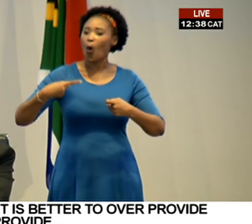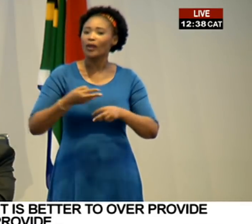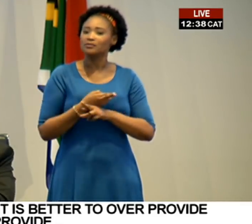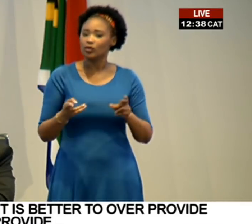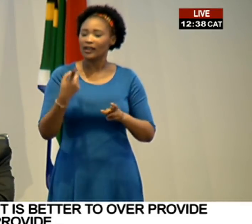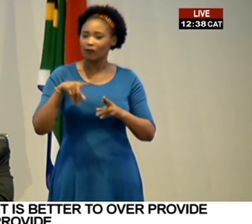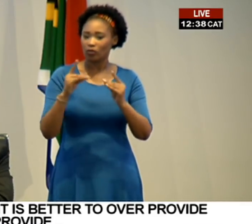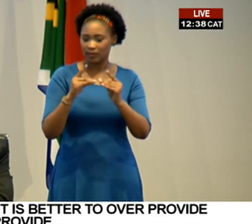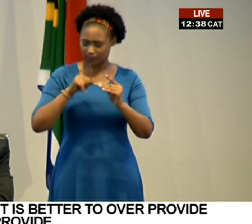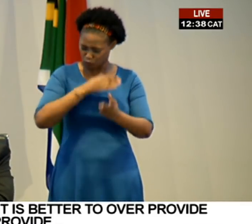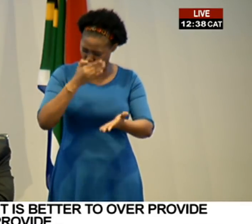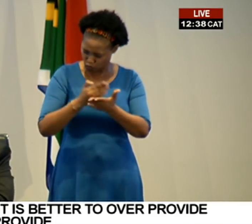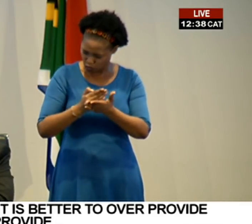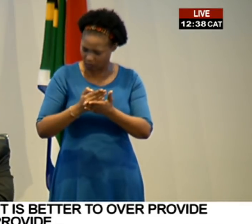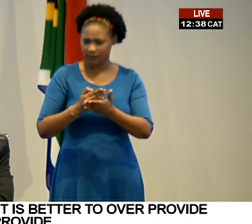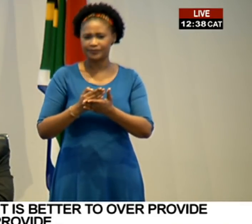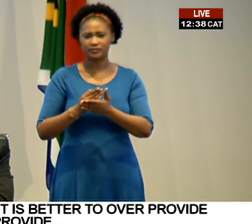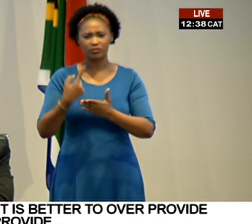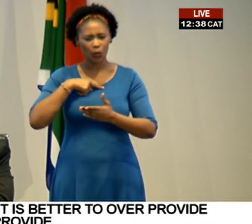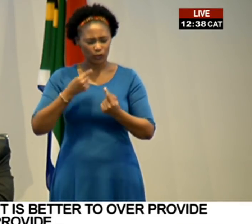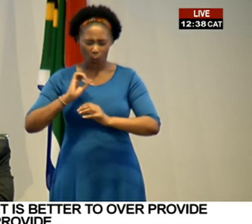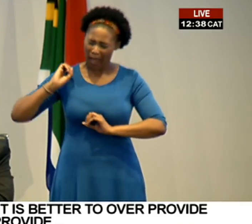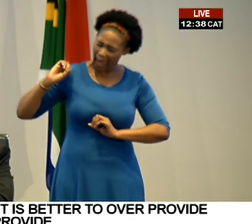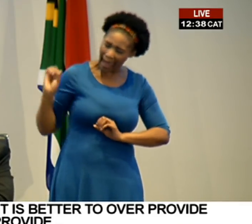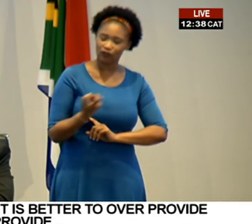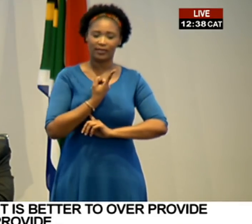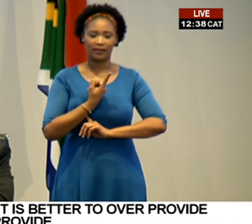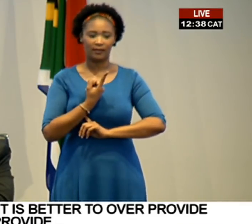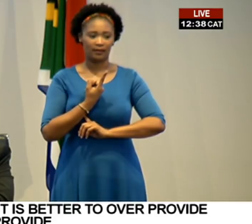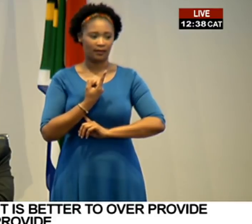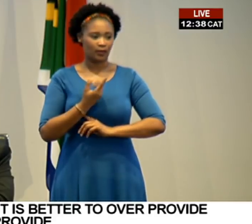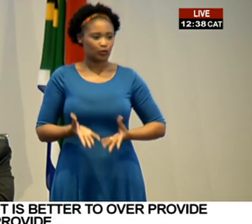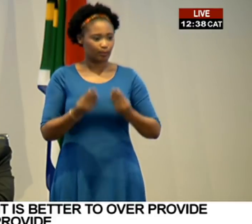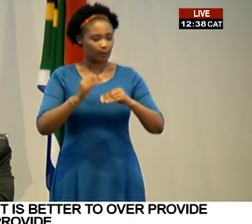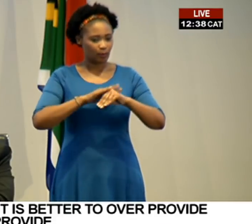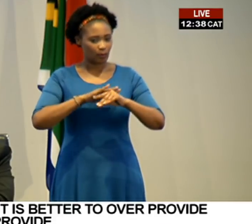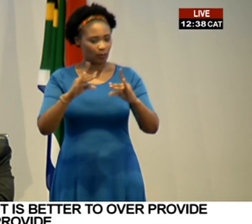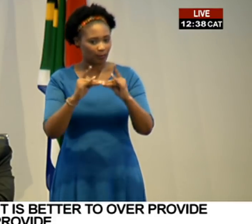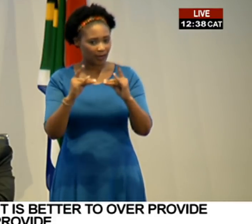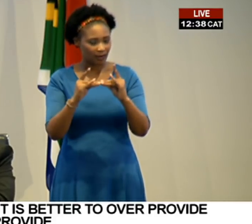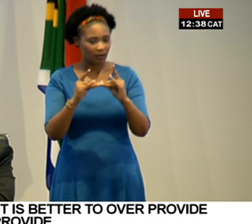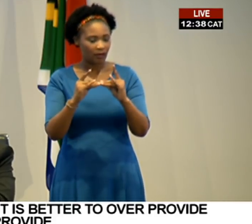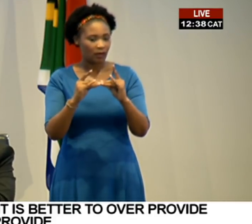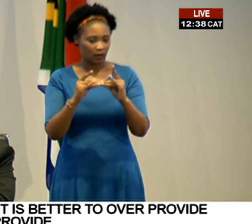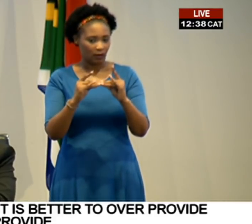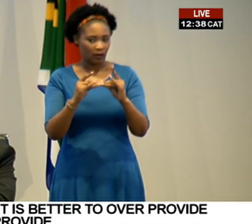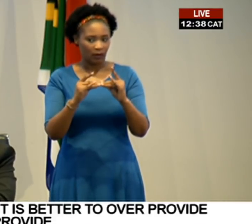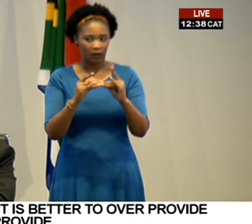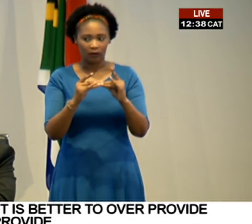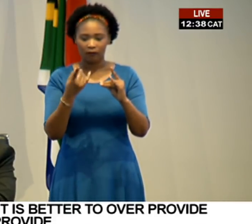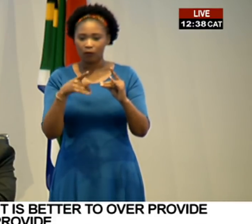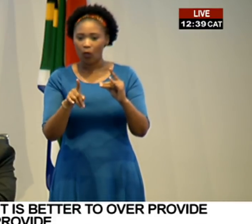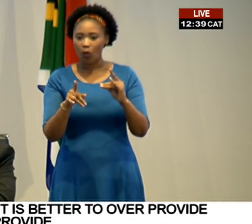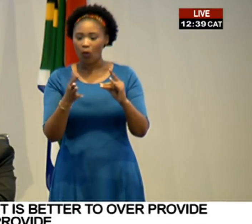make sure that we pull out all stops and we provide more beds than we may need on the basis